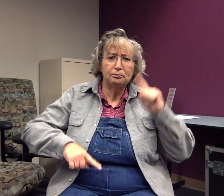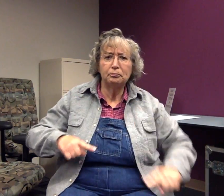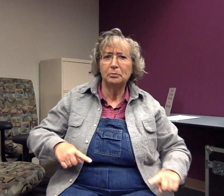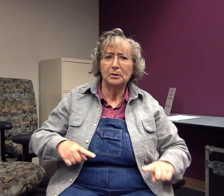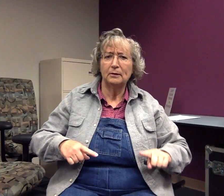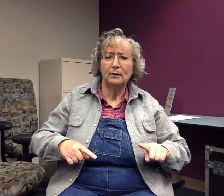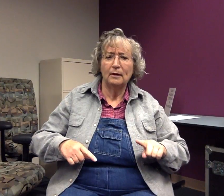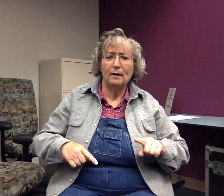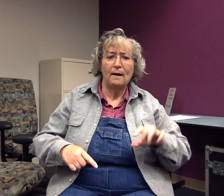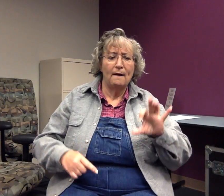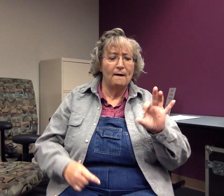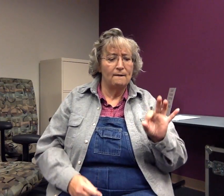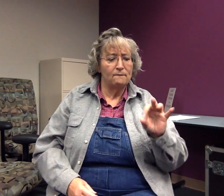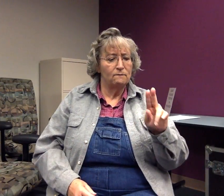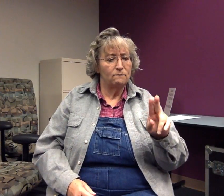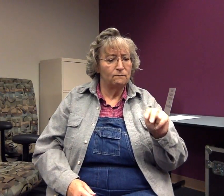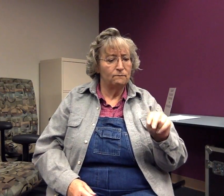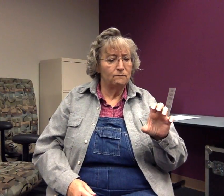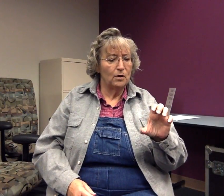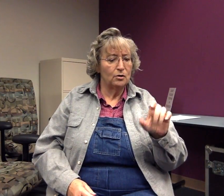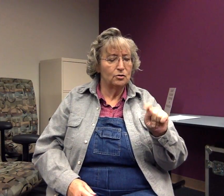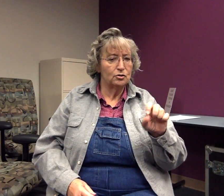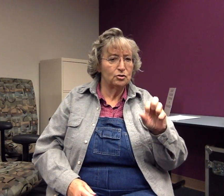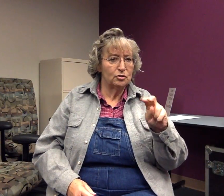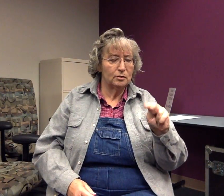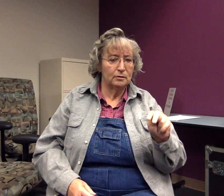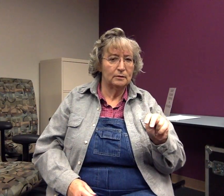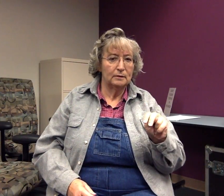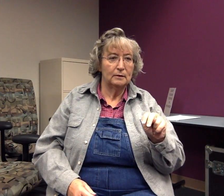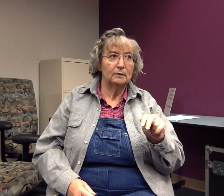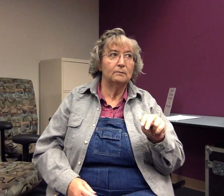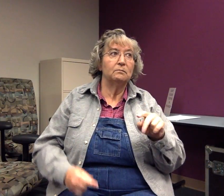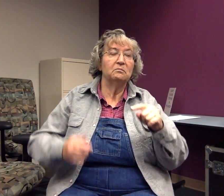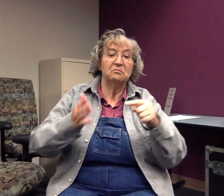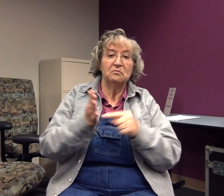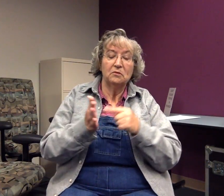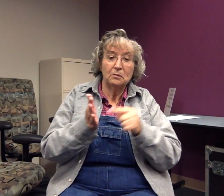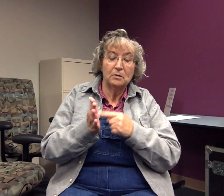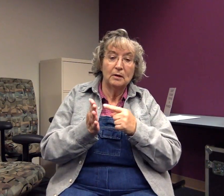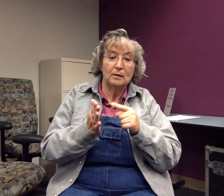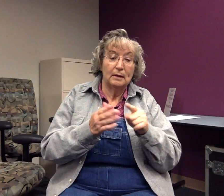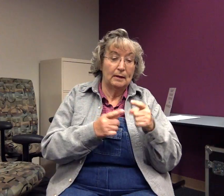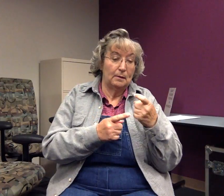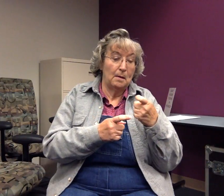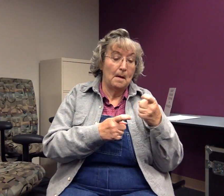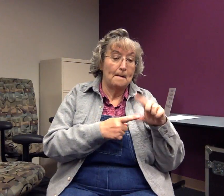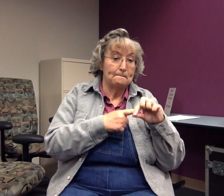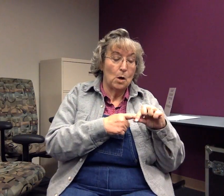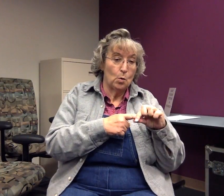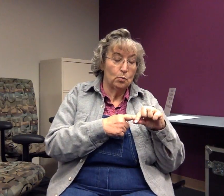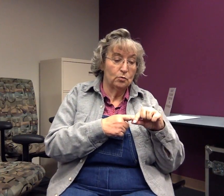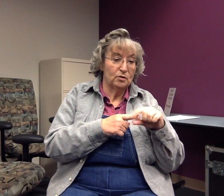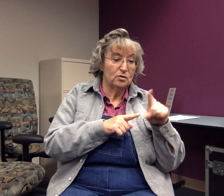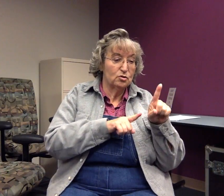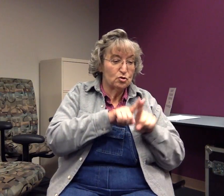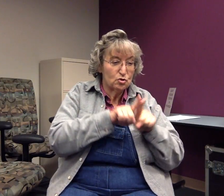different. Some types of bone cells are star-shaped. Muscle cells have to be stretchy. Nerve cells can be really long,